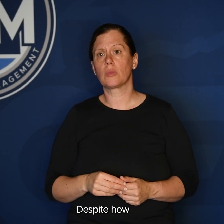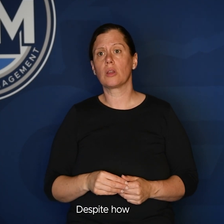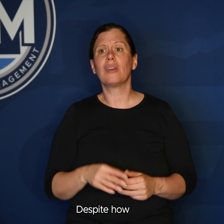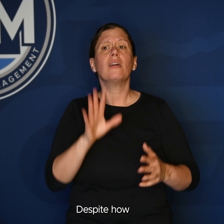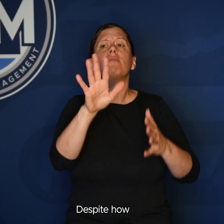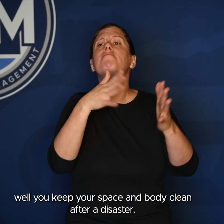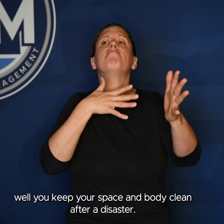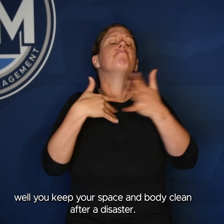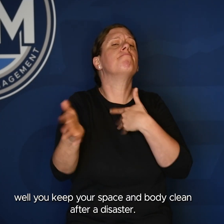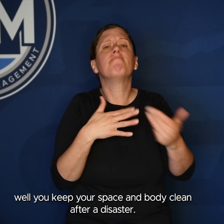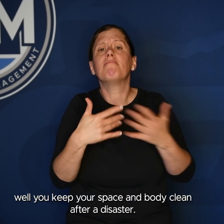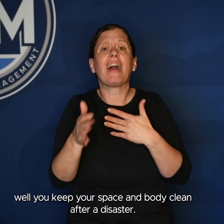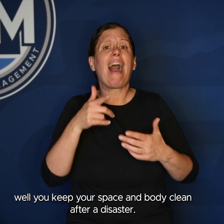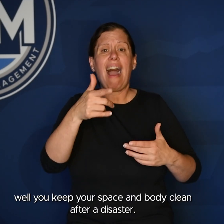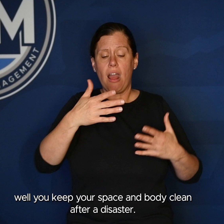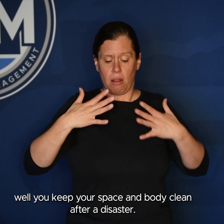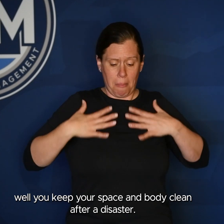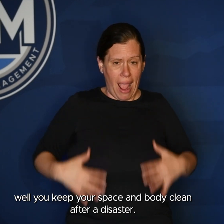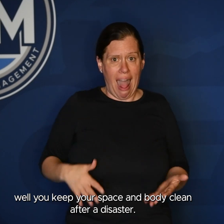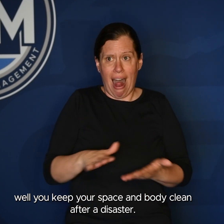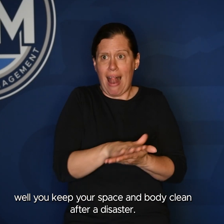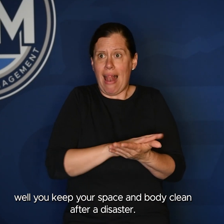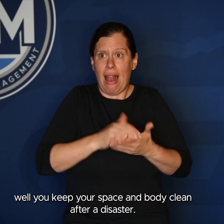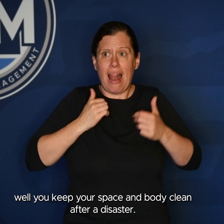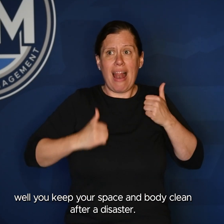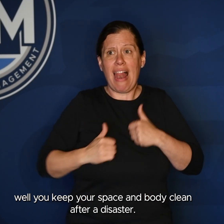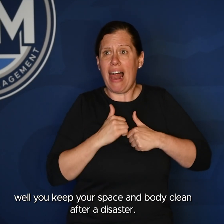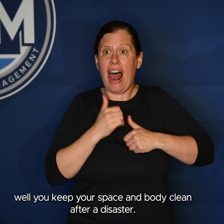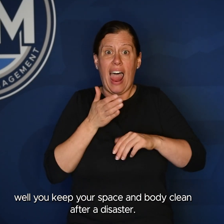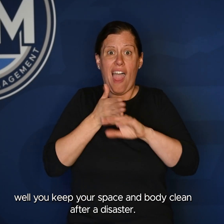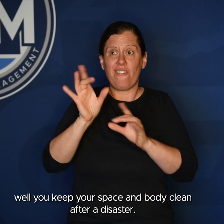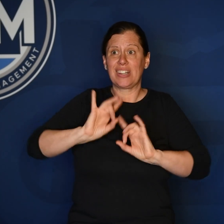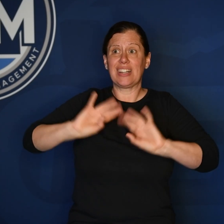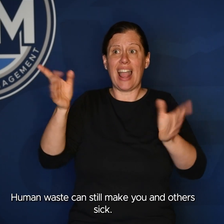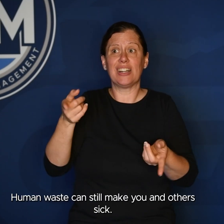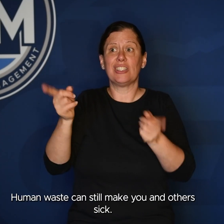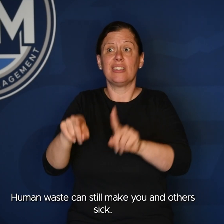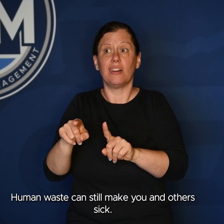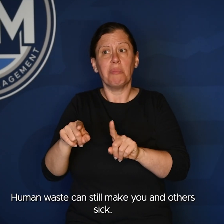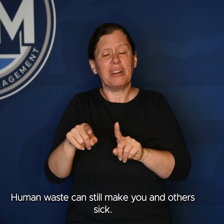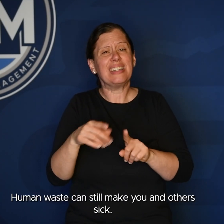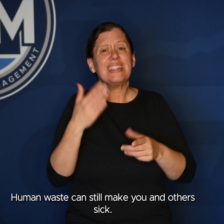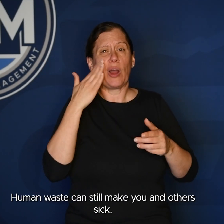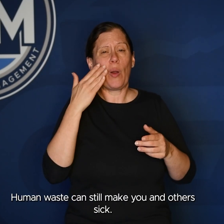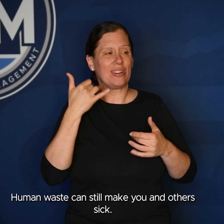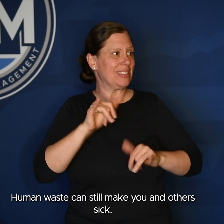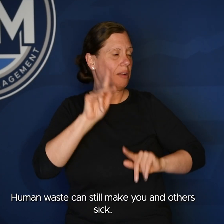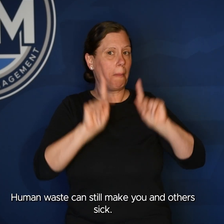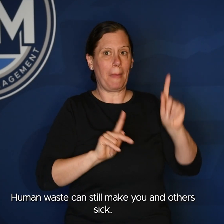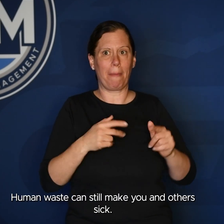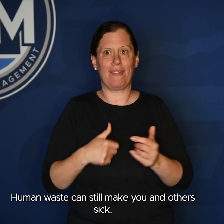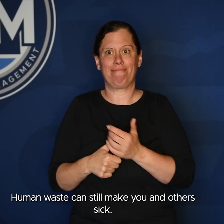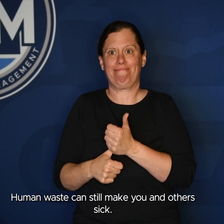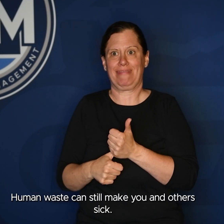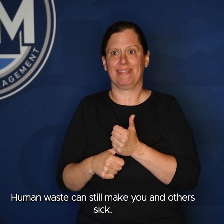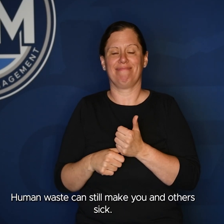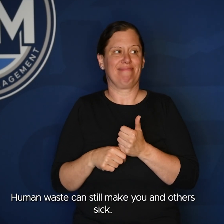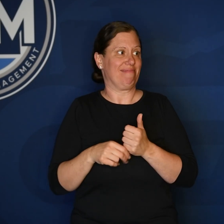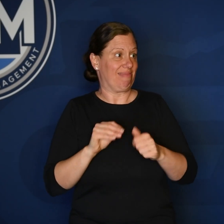Despite how well you keep your space and body clean after a disaster, human waste can still make you and others sick.